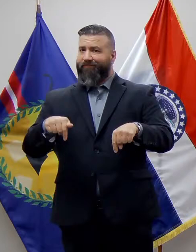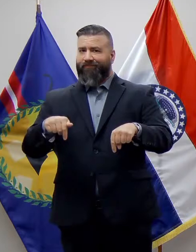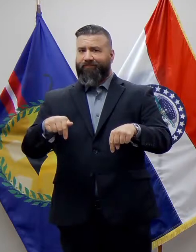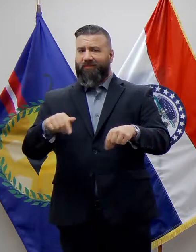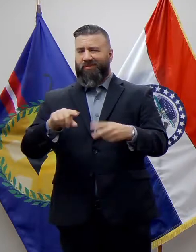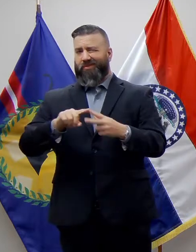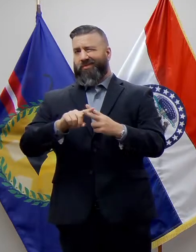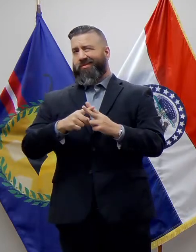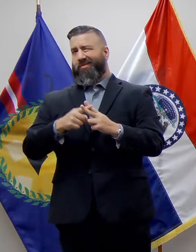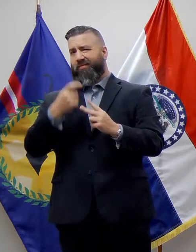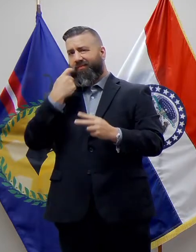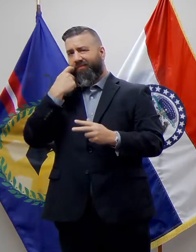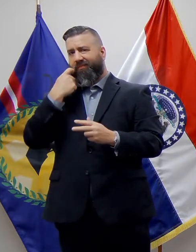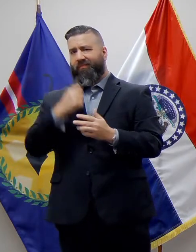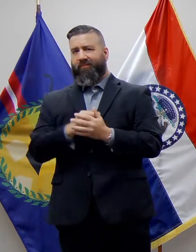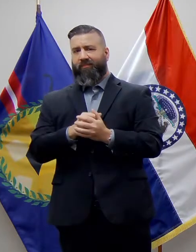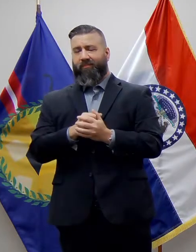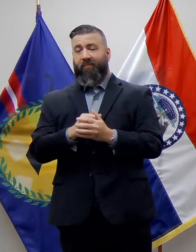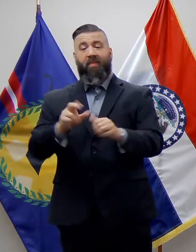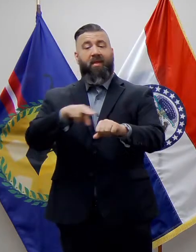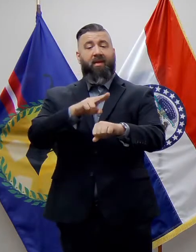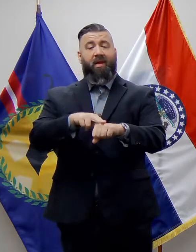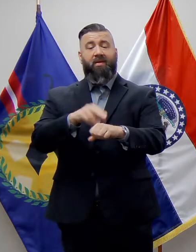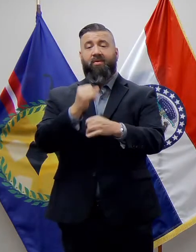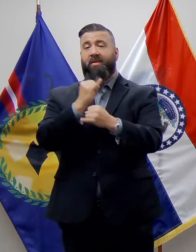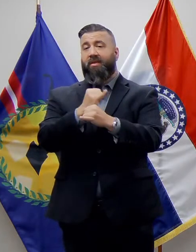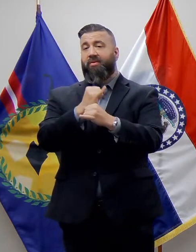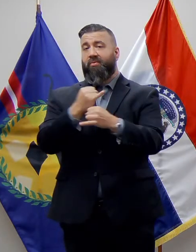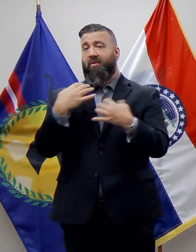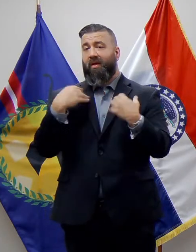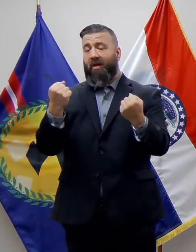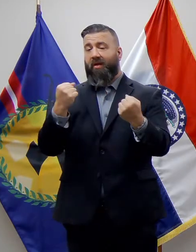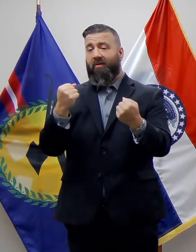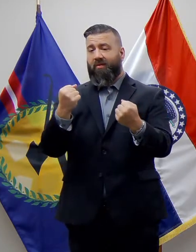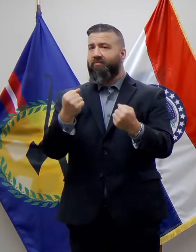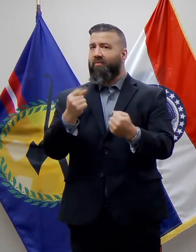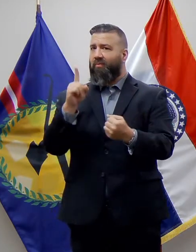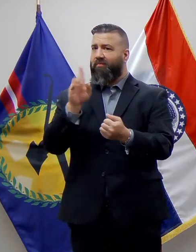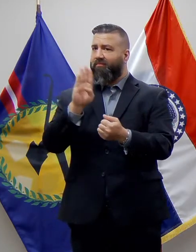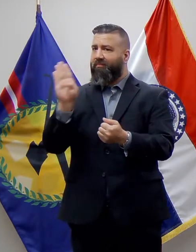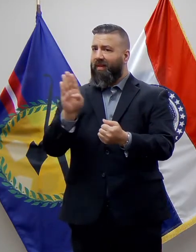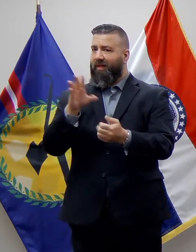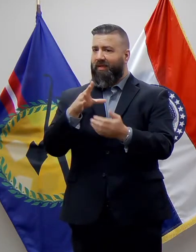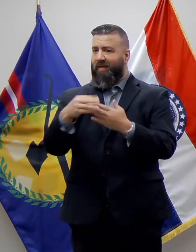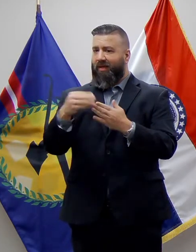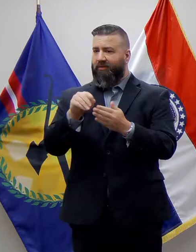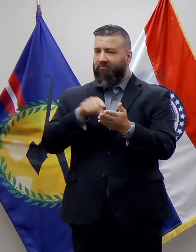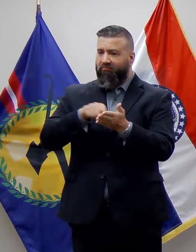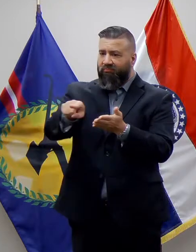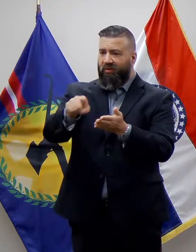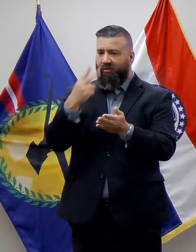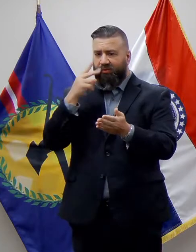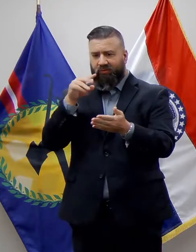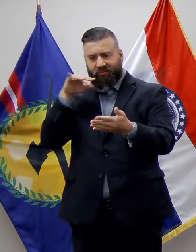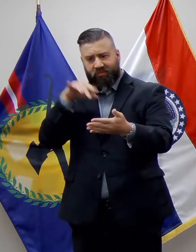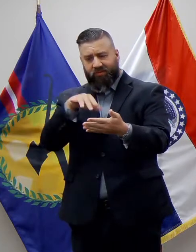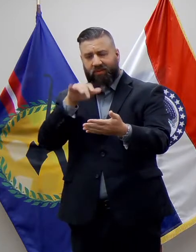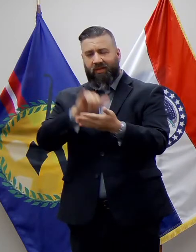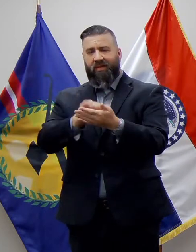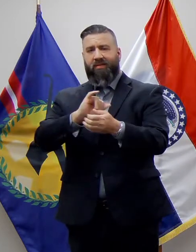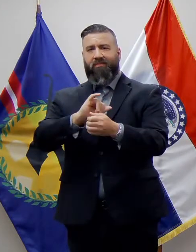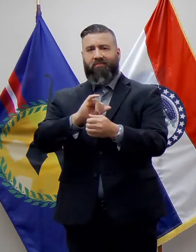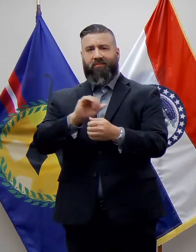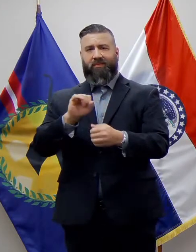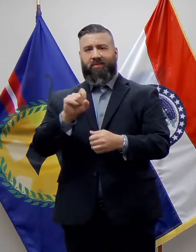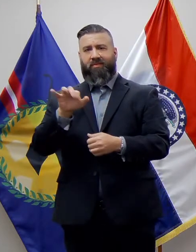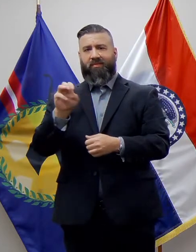is spending $1 billion to study this new syndrome. Chronic fatigue, memory loss, chest pain, sharp spikes